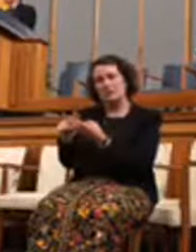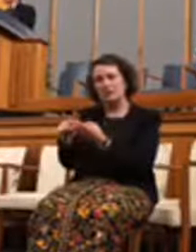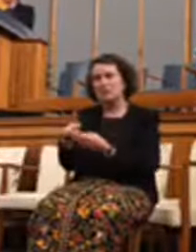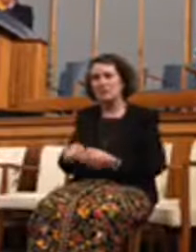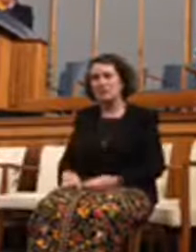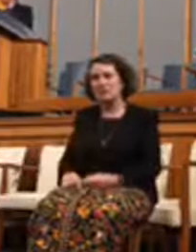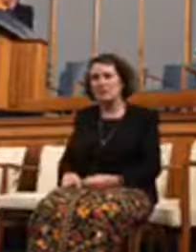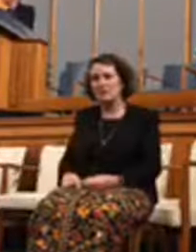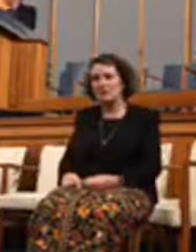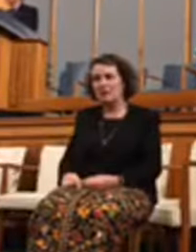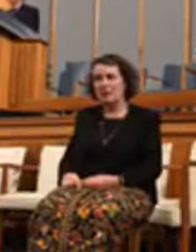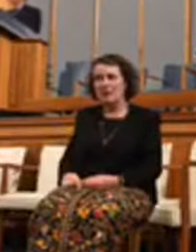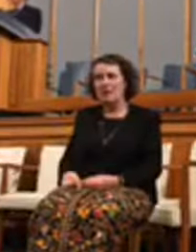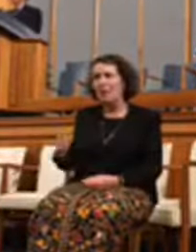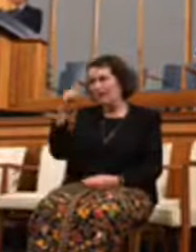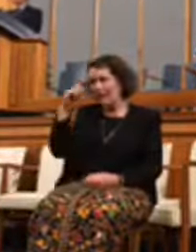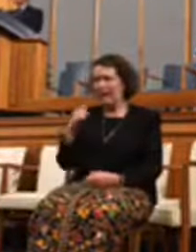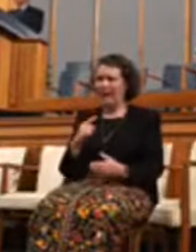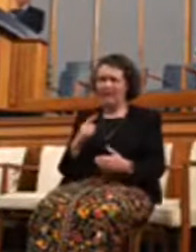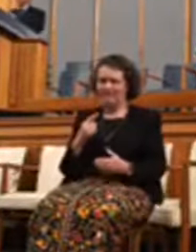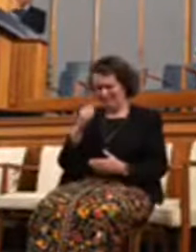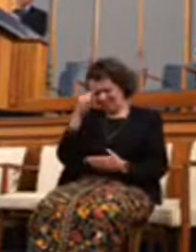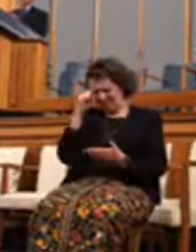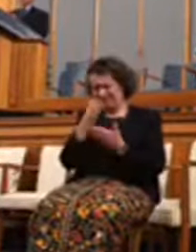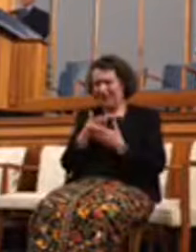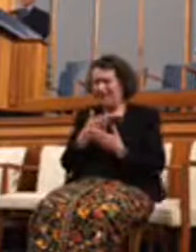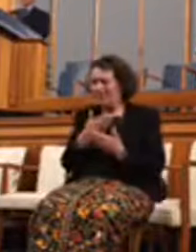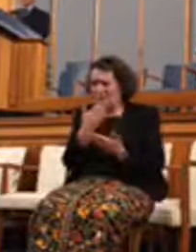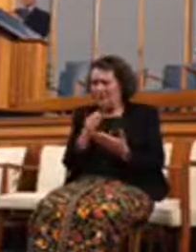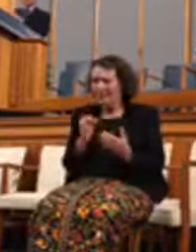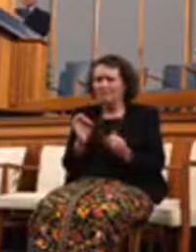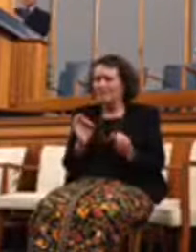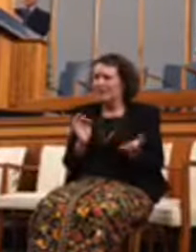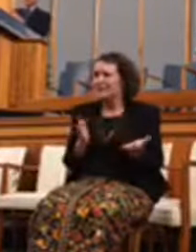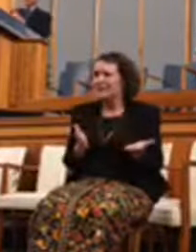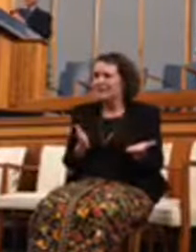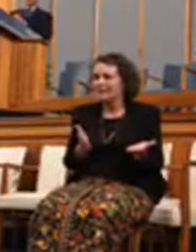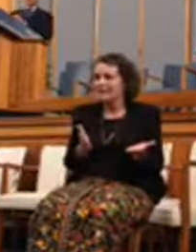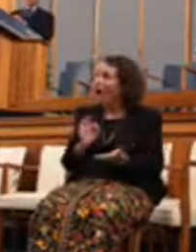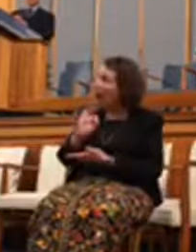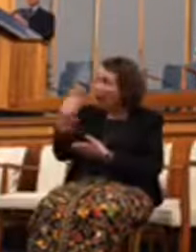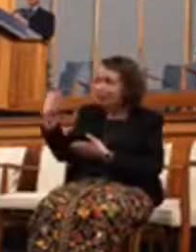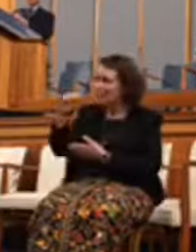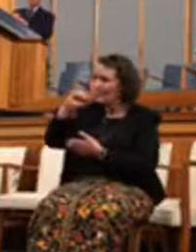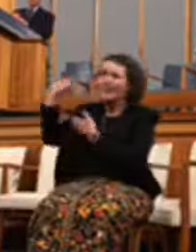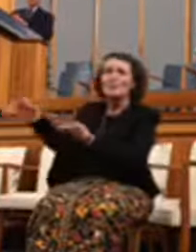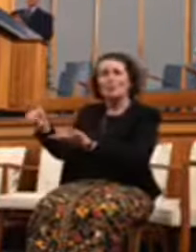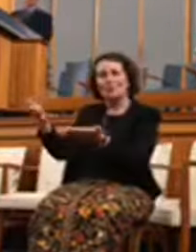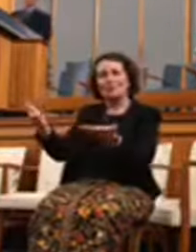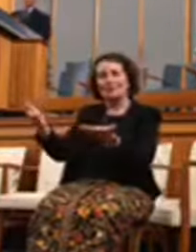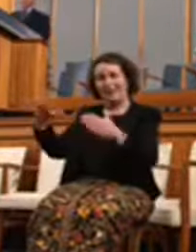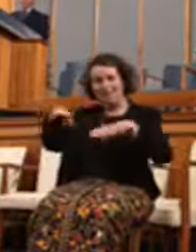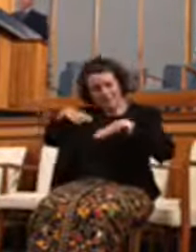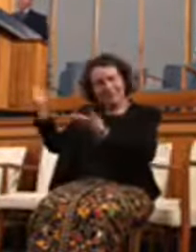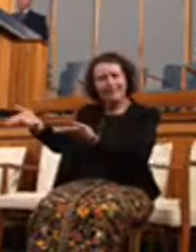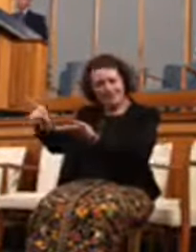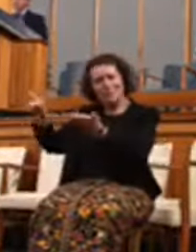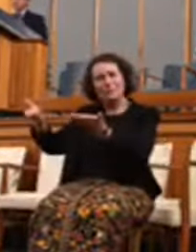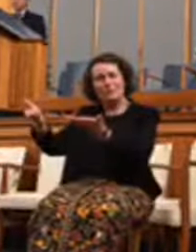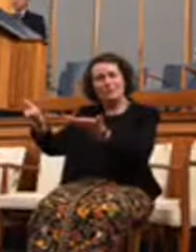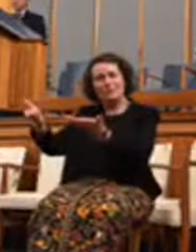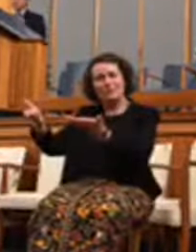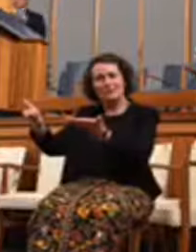Him for faith. Come to Him for faith, and He will give it to you. Free of charge. You